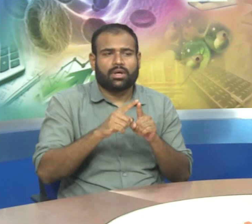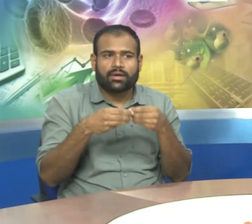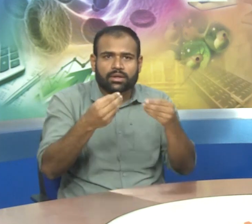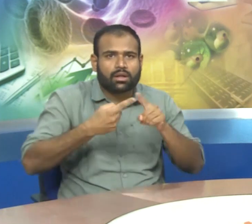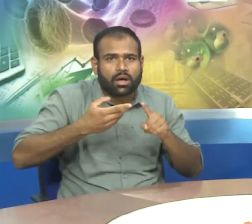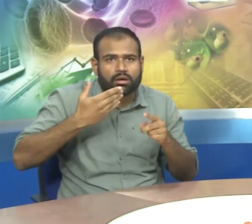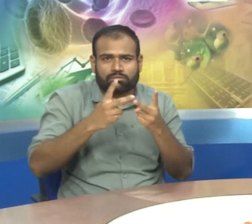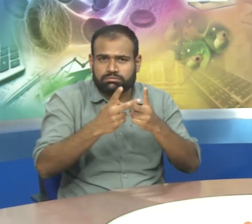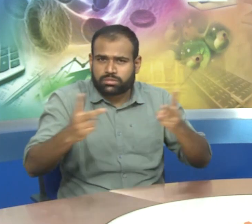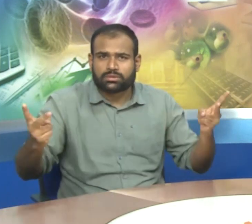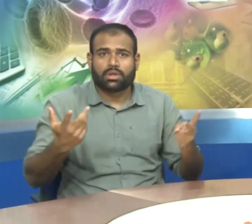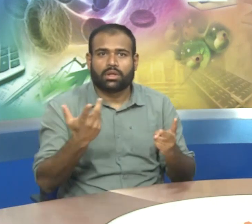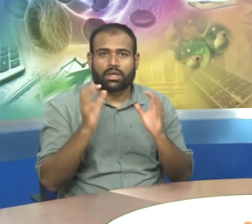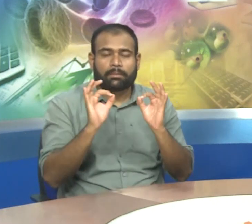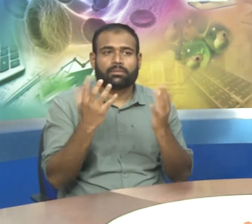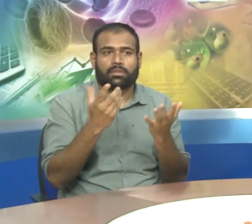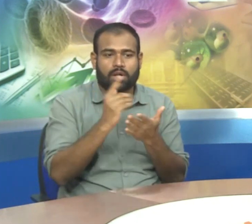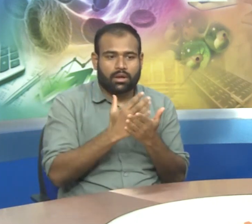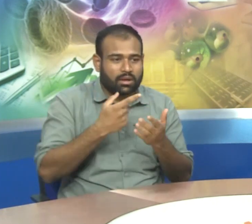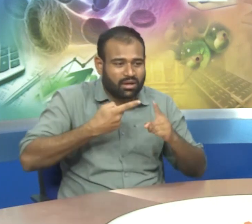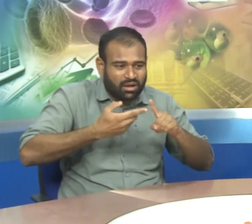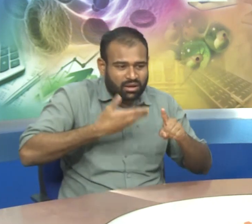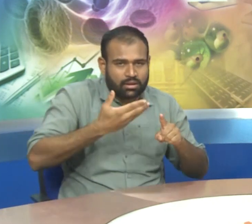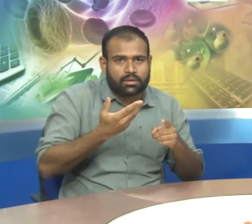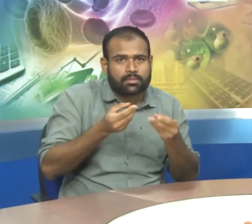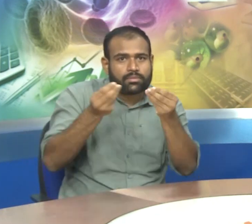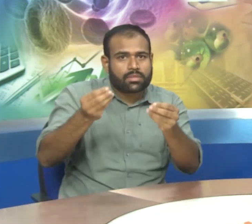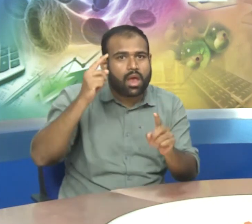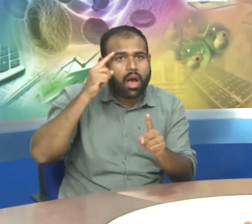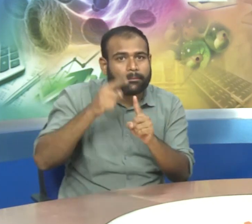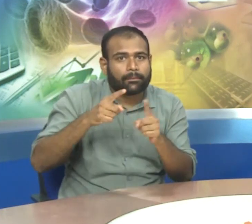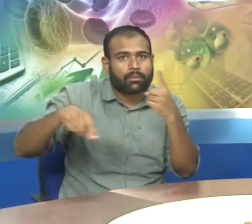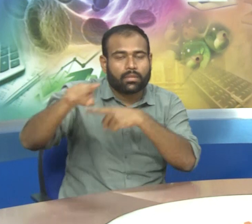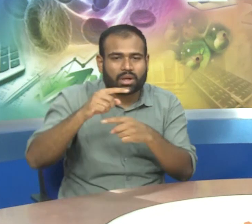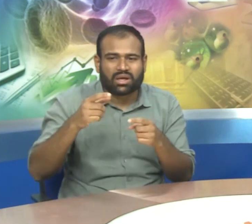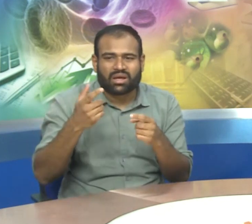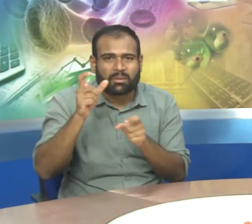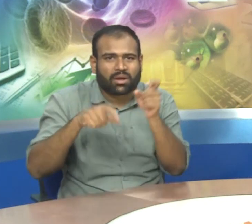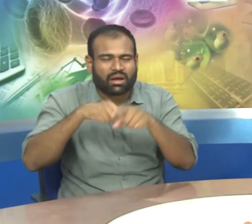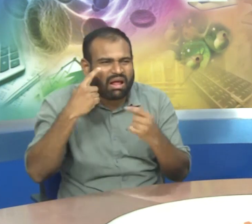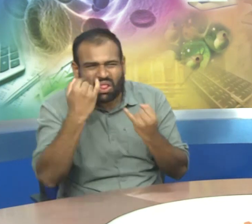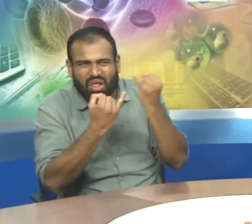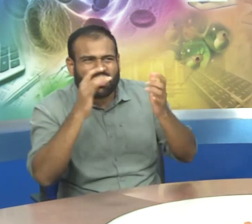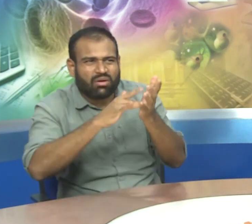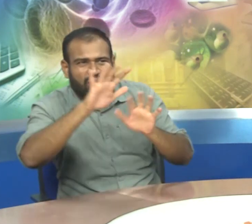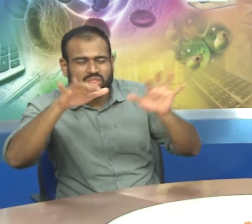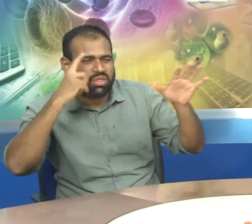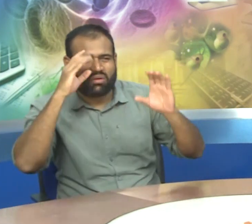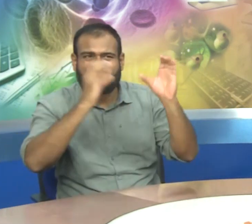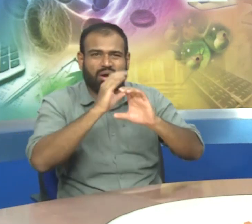Here we will understand the topic user training. A wide range of training programs are provided